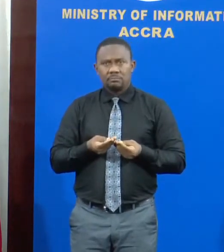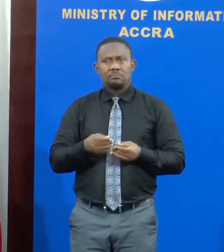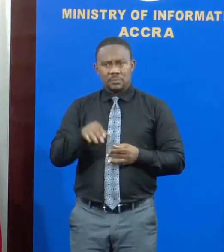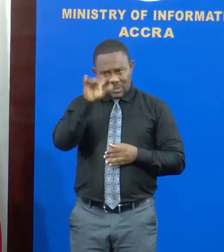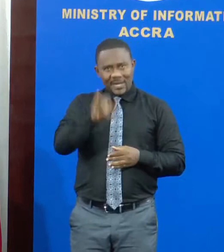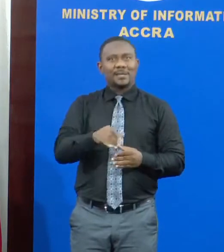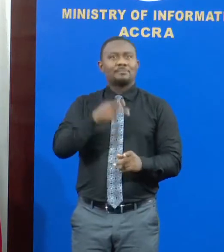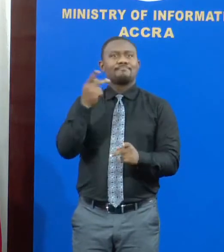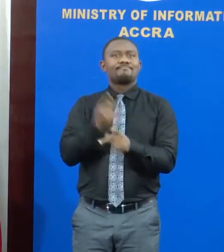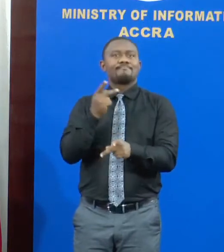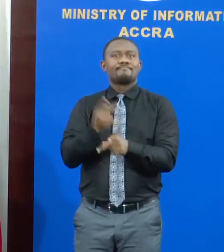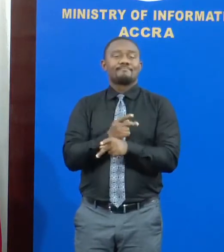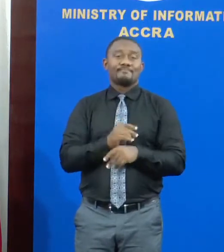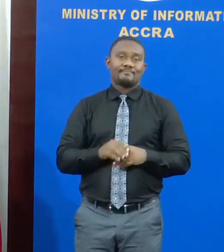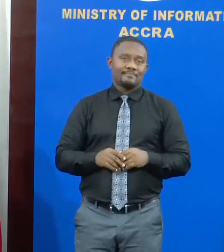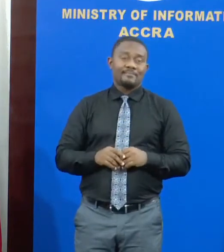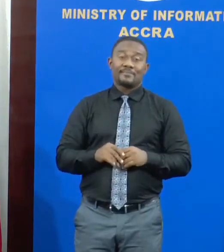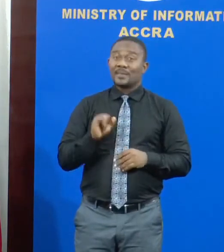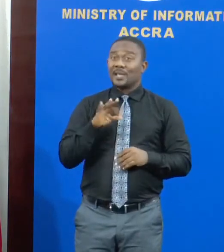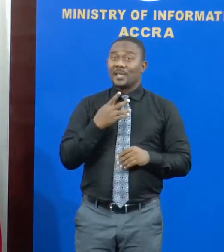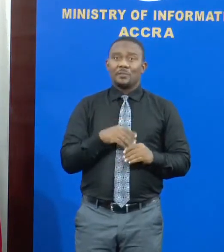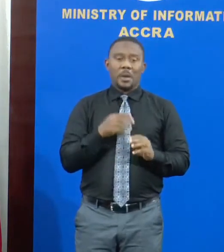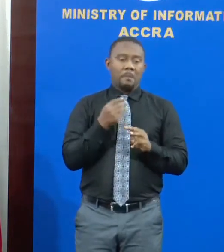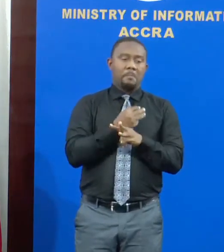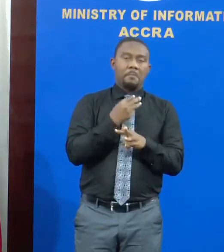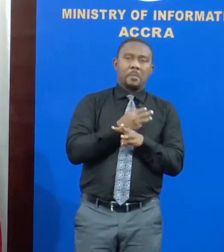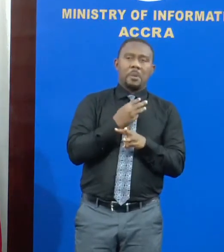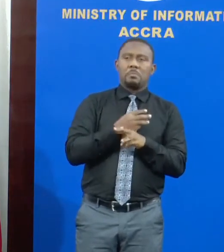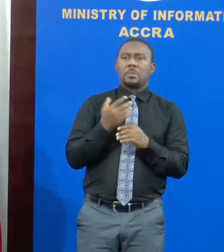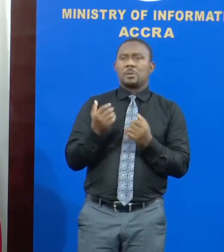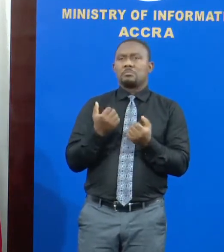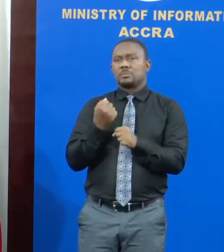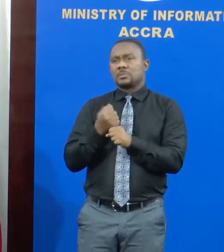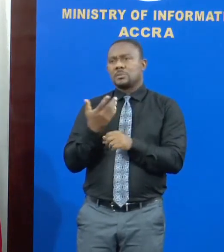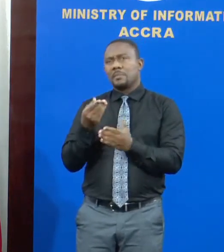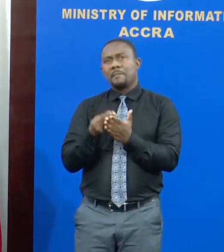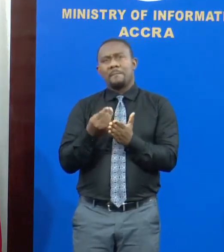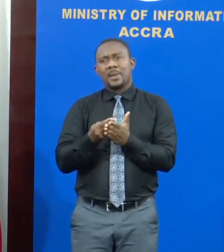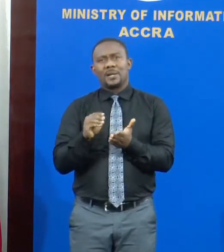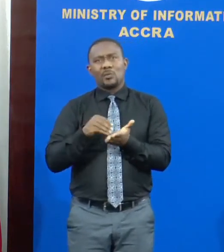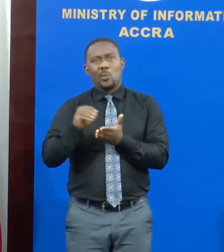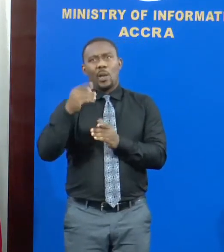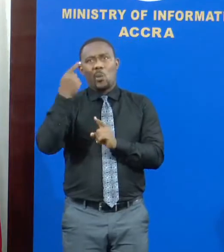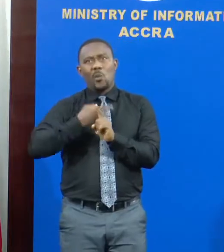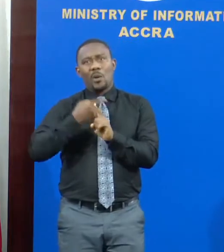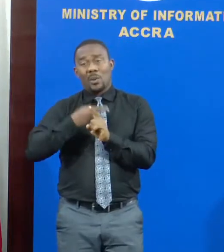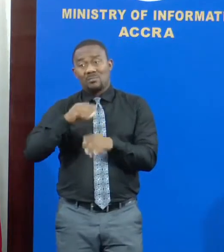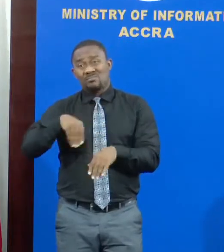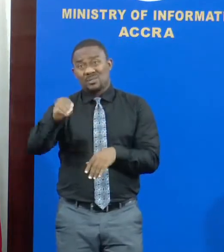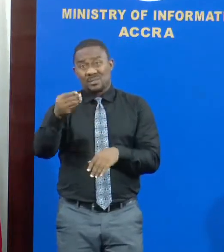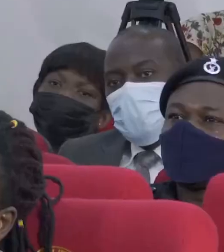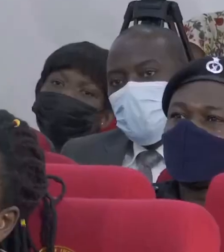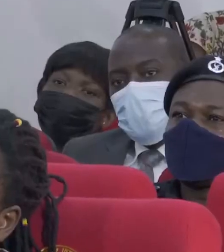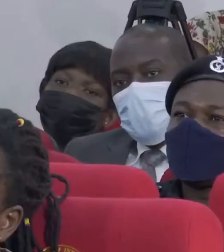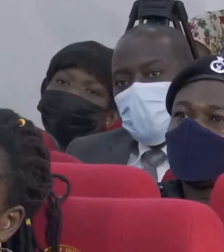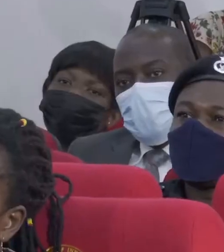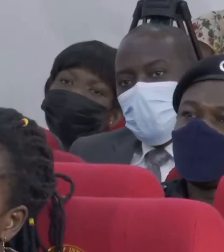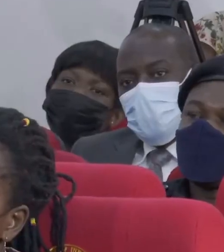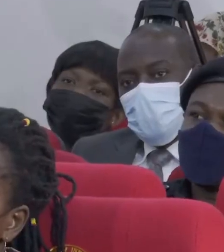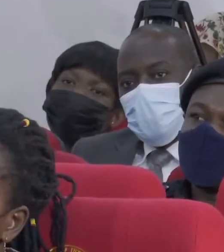prevails when we are computing how many CDs and passwords you are entitled to